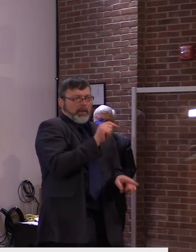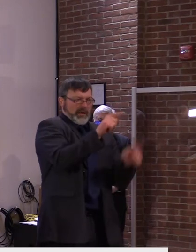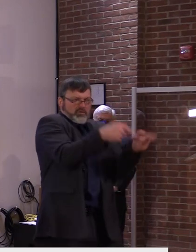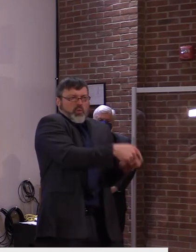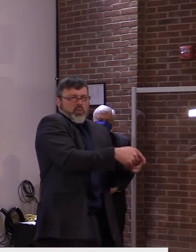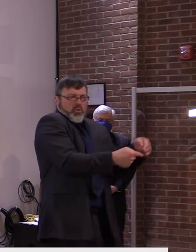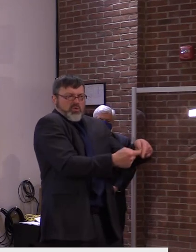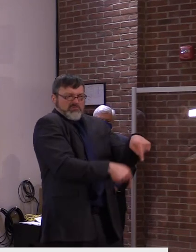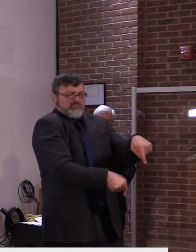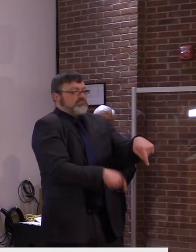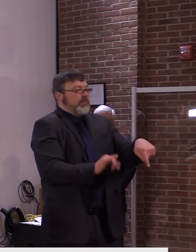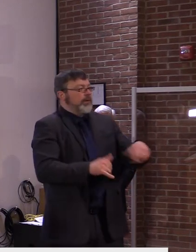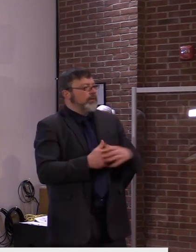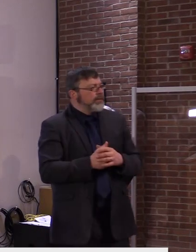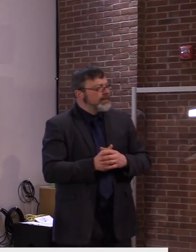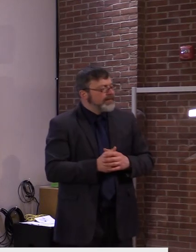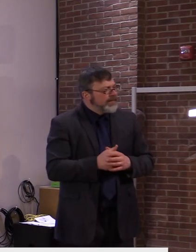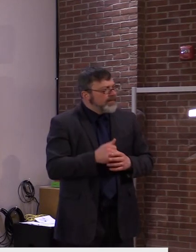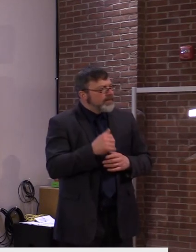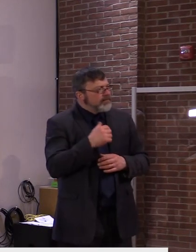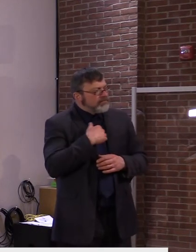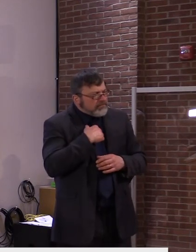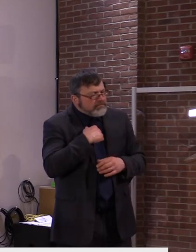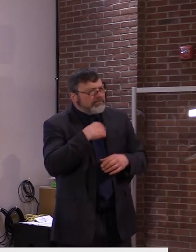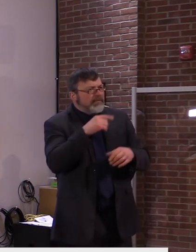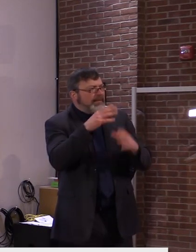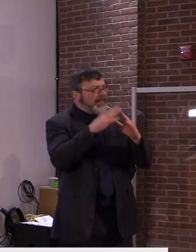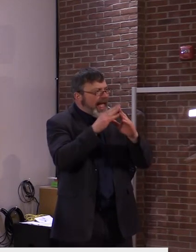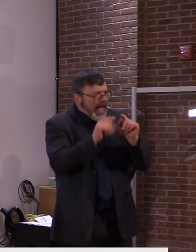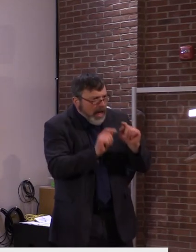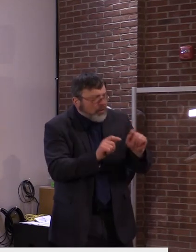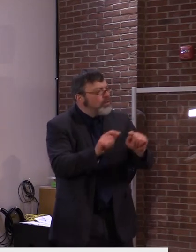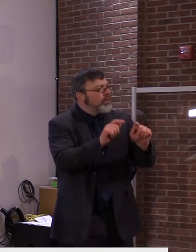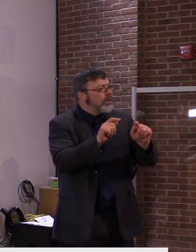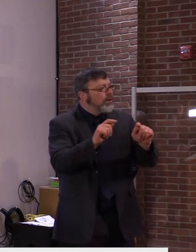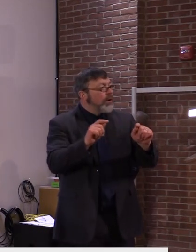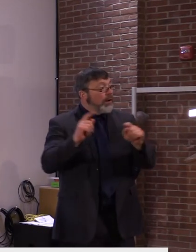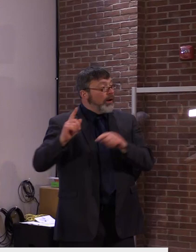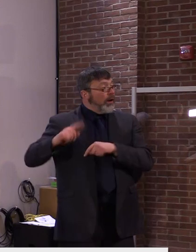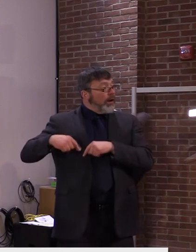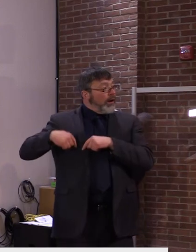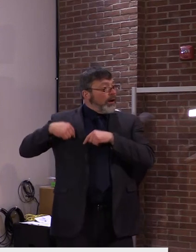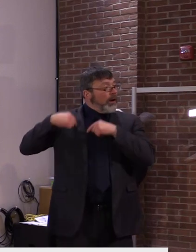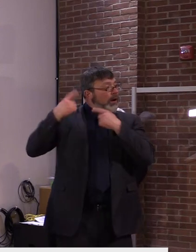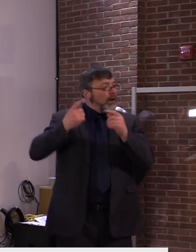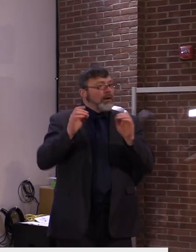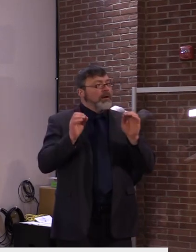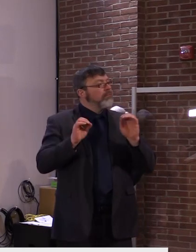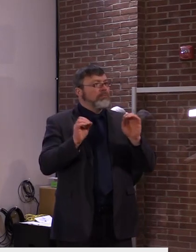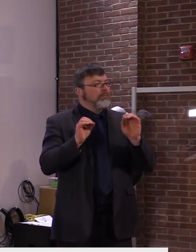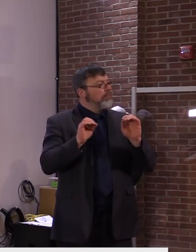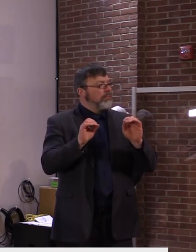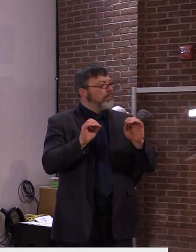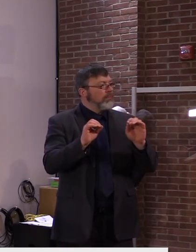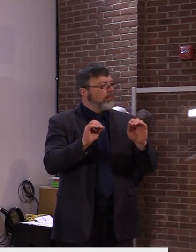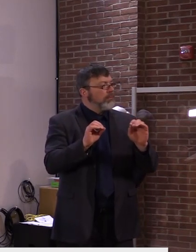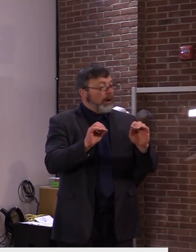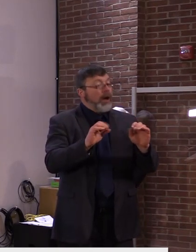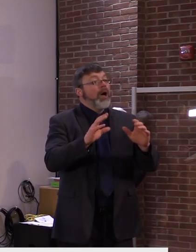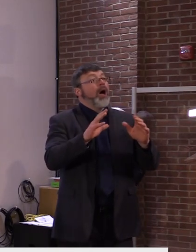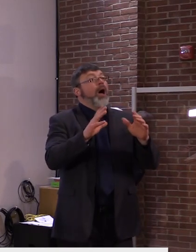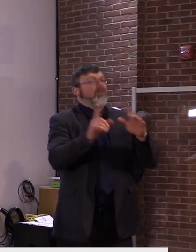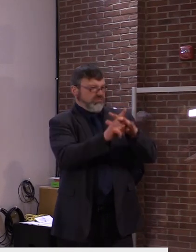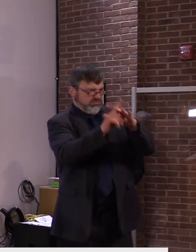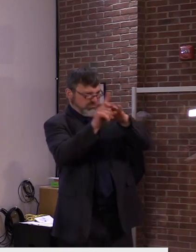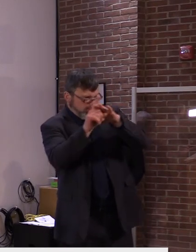past several weeks, but this week only one town was flagged by our teams. So to me, this indicates some improvement,